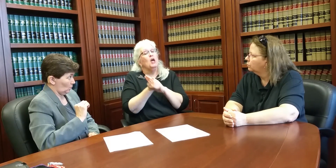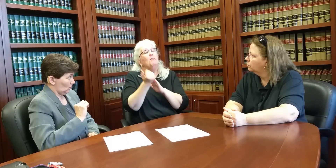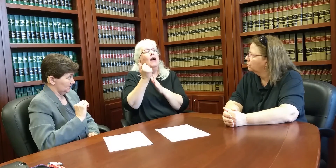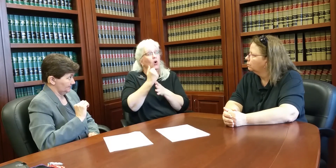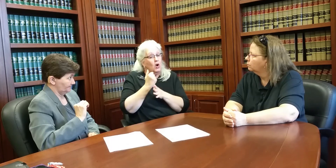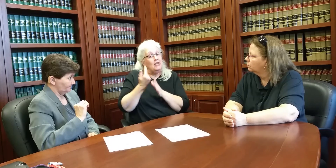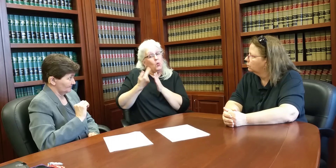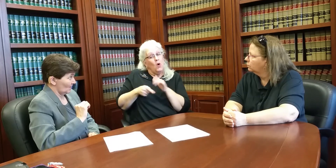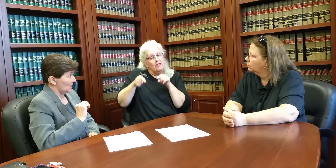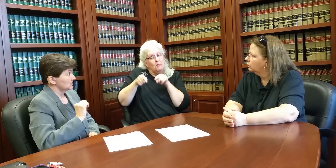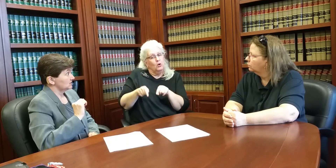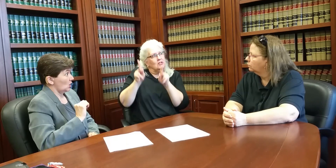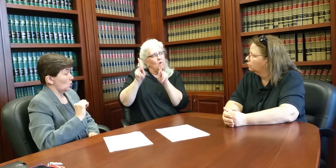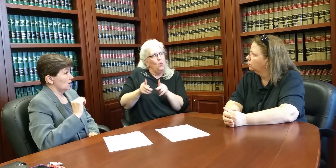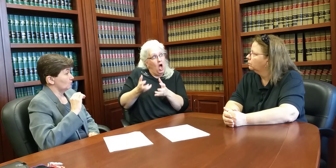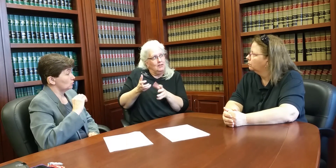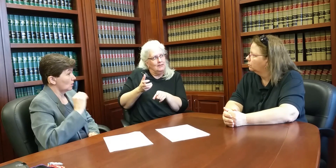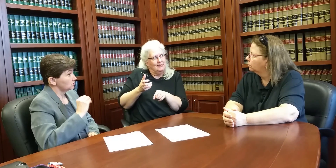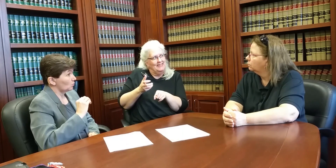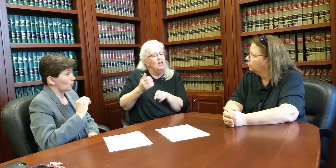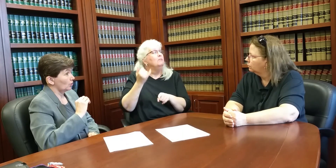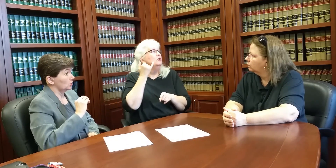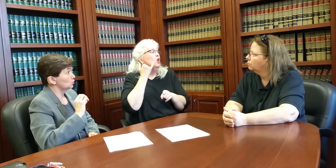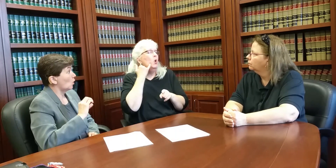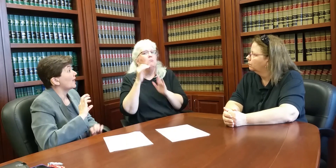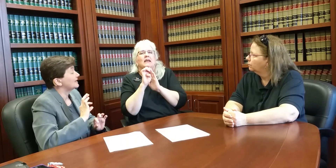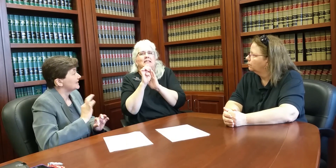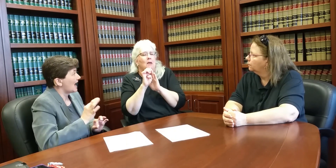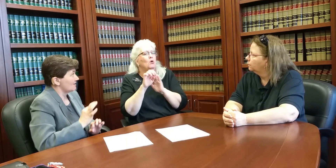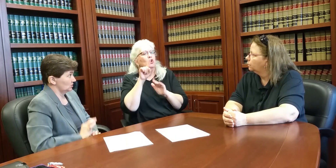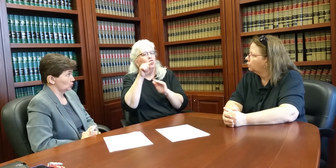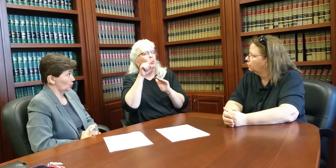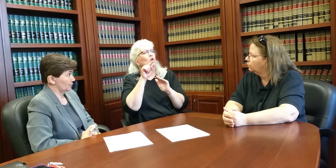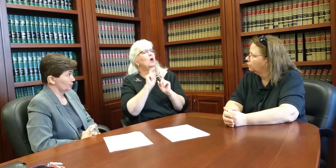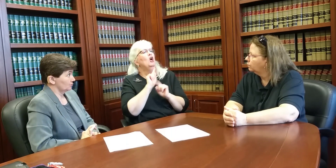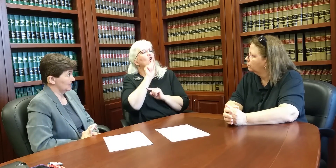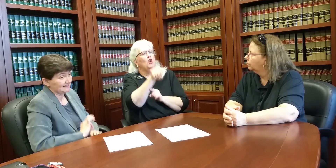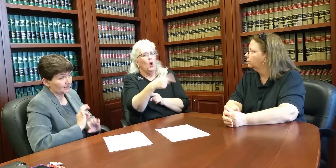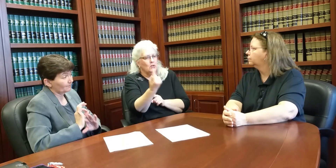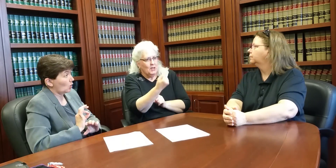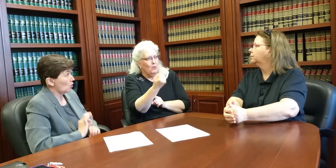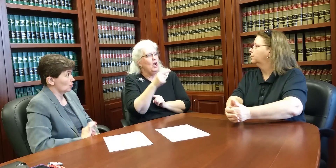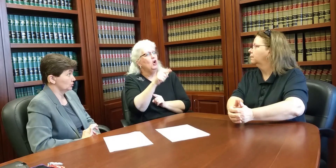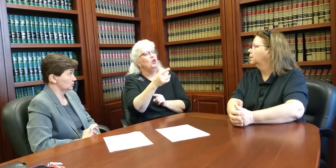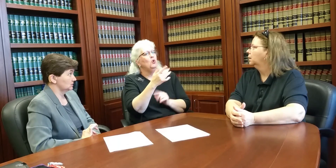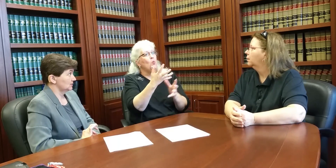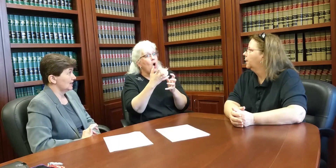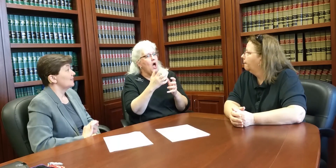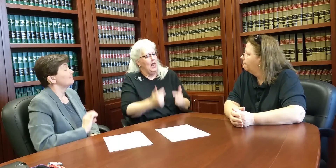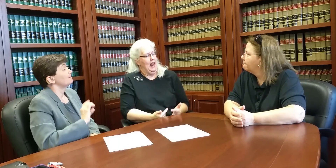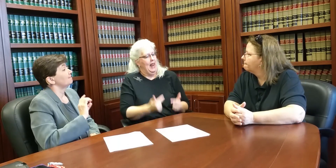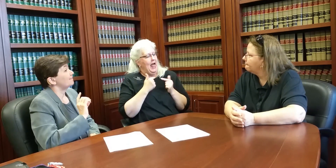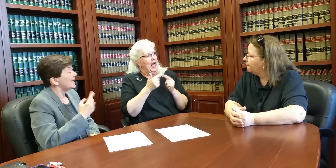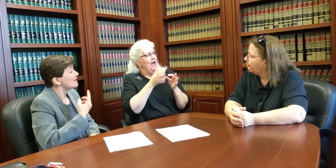want. So if you go somewhere and you want a live interpreter instead of court, they have